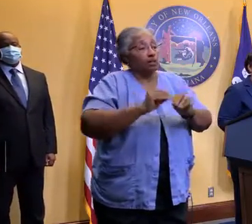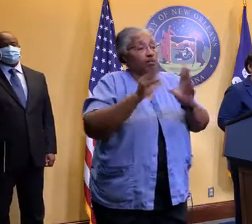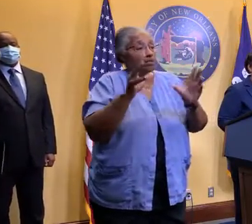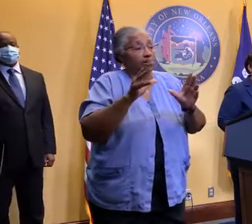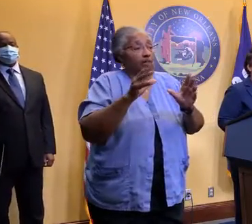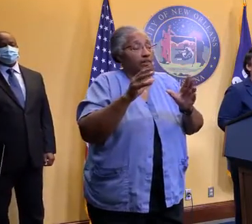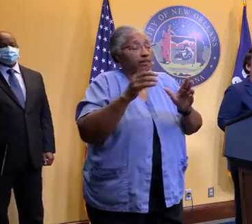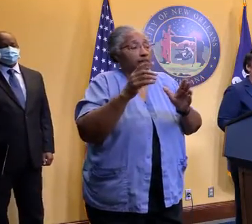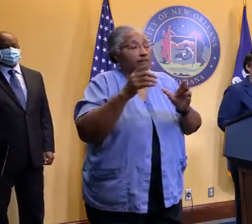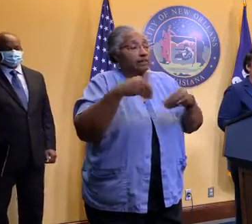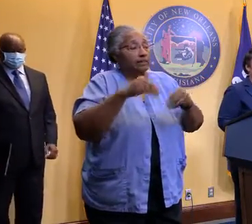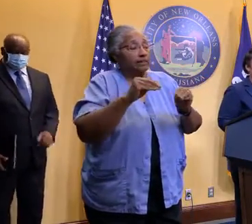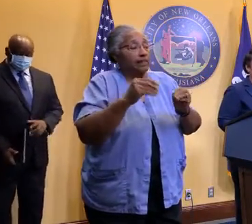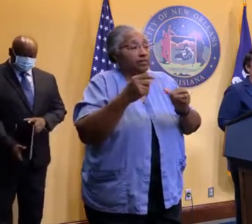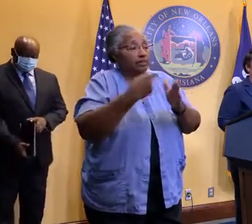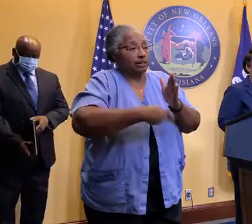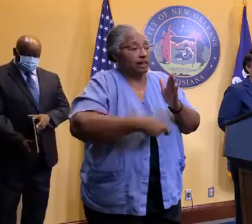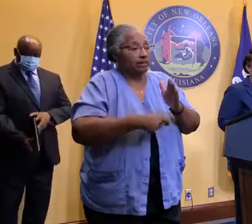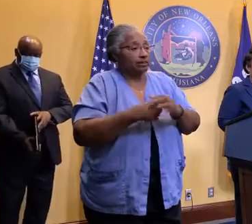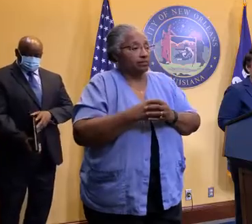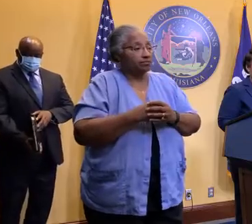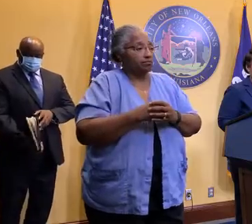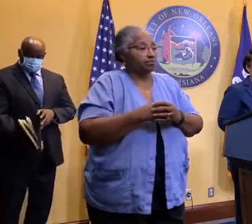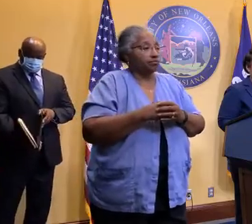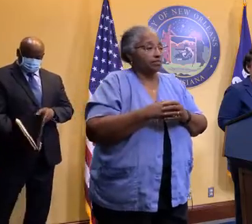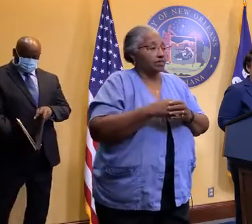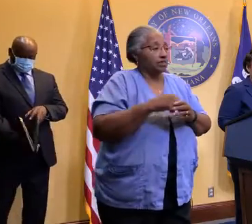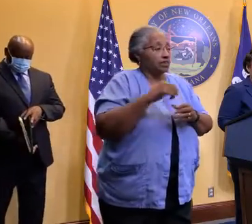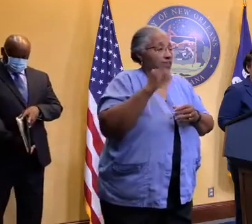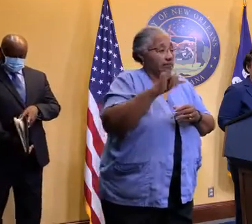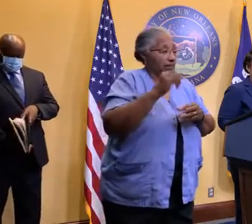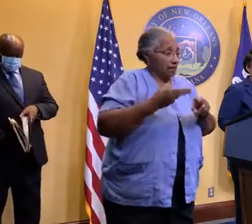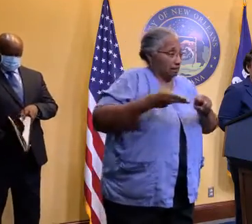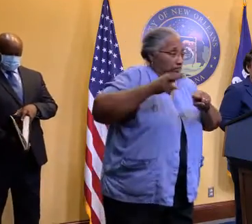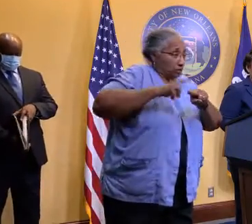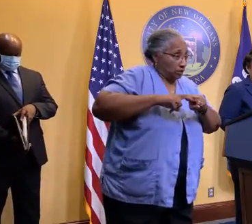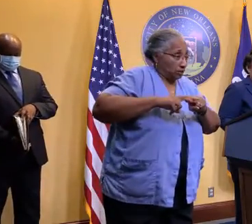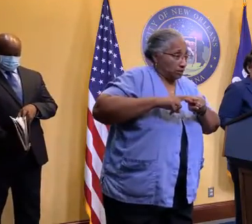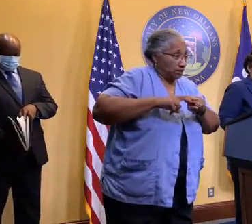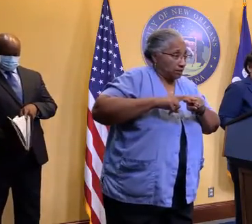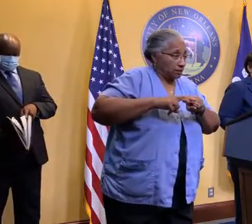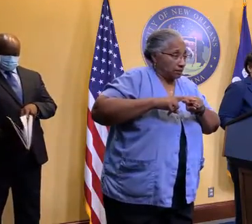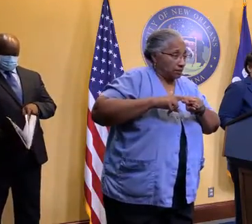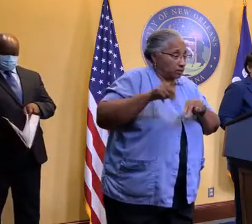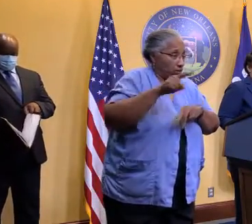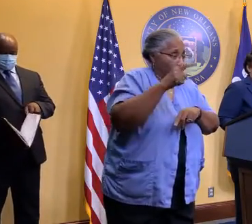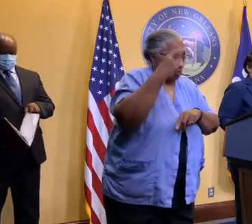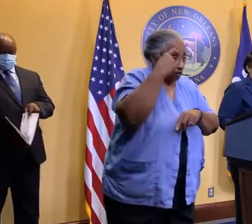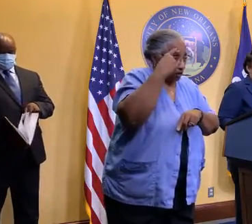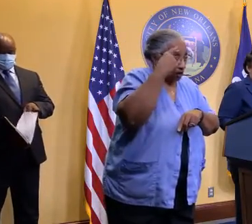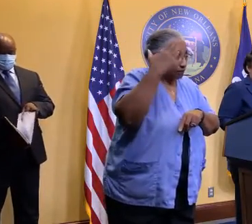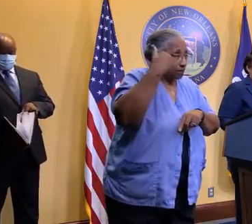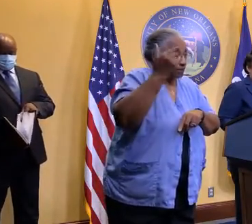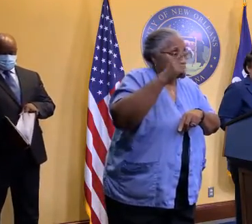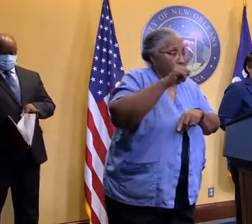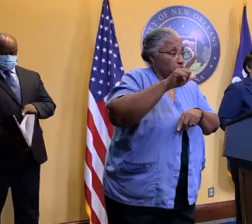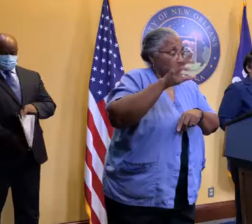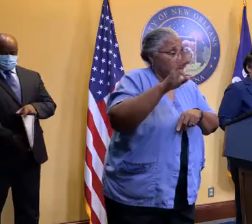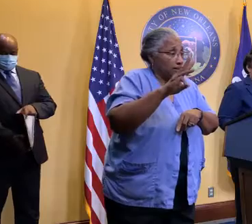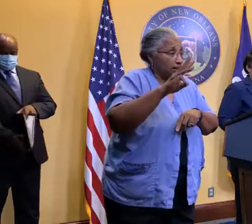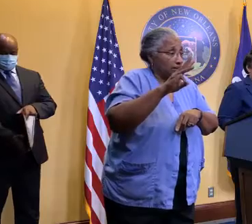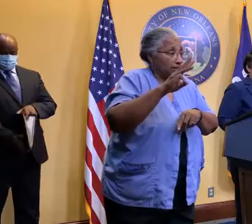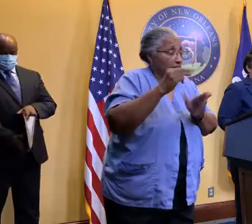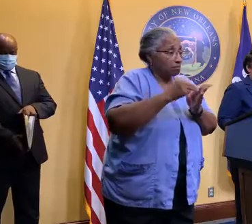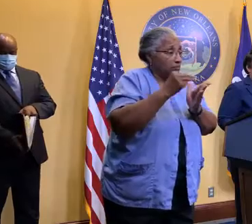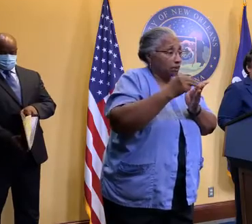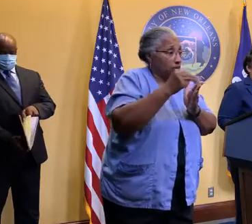sales taxes specifically. Mhm. I'm wondering, is that looking up from where you guys thought, earlier in May? Because again, 26 million down from last